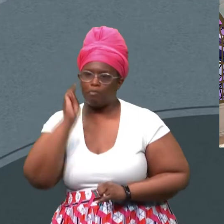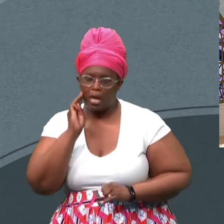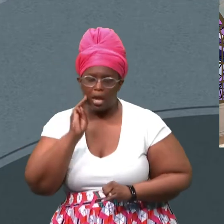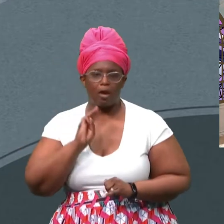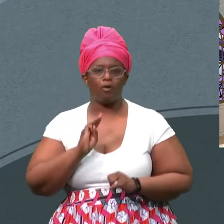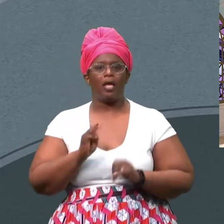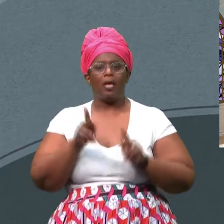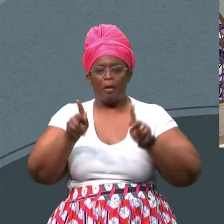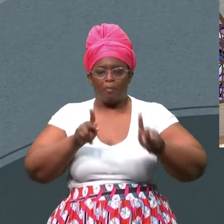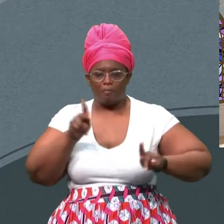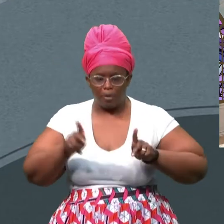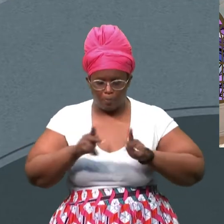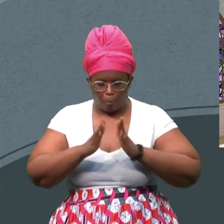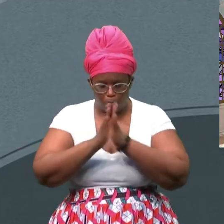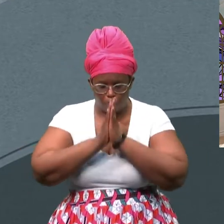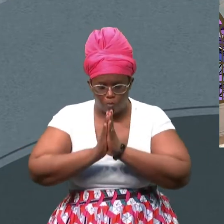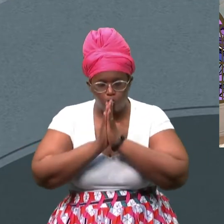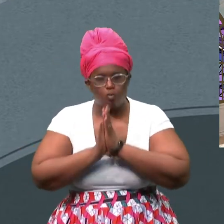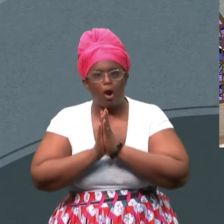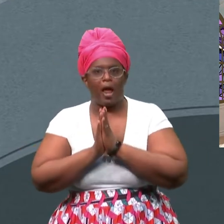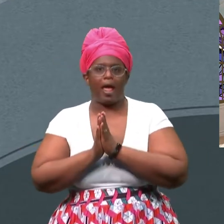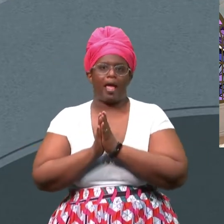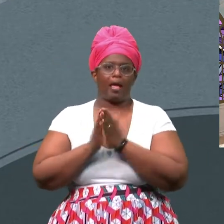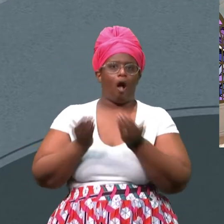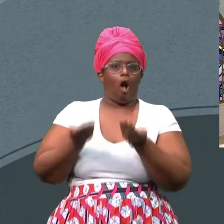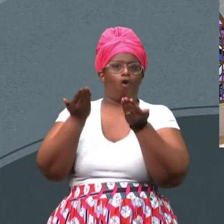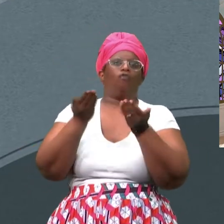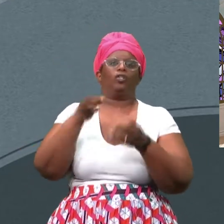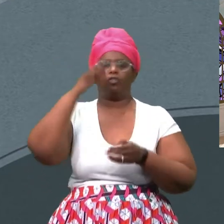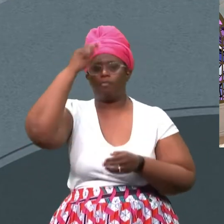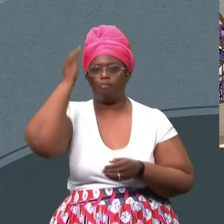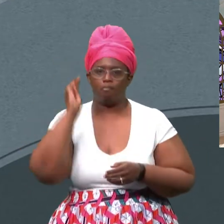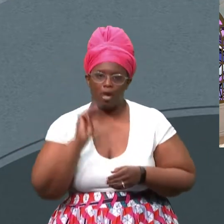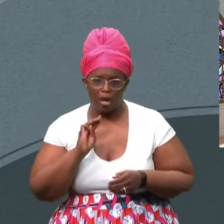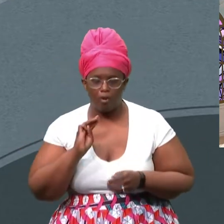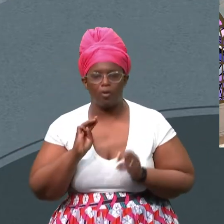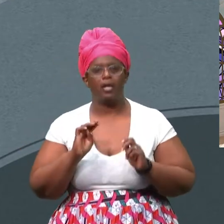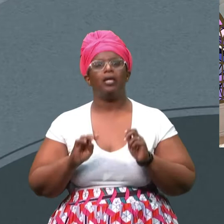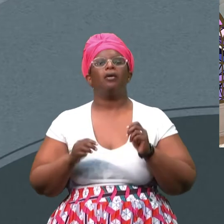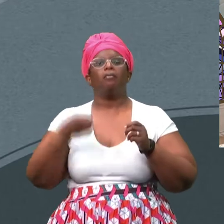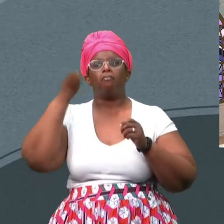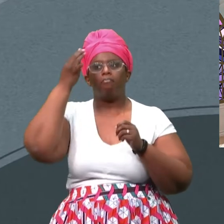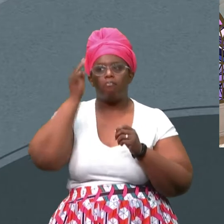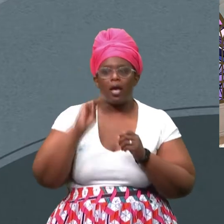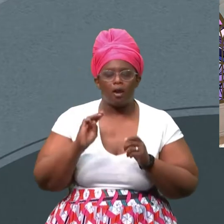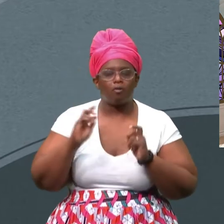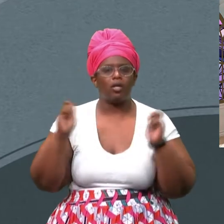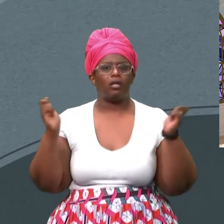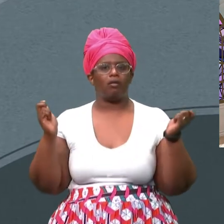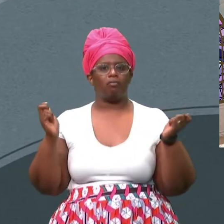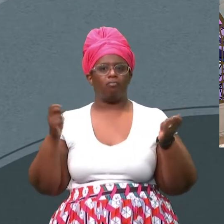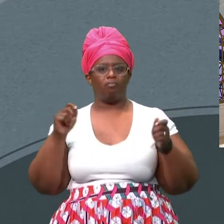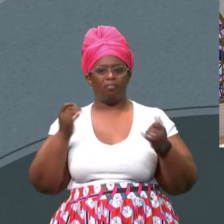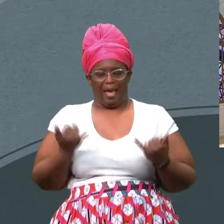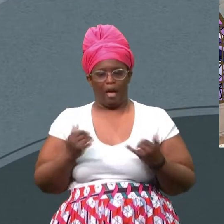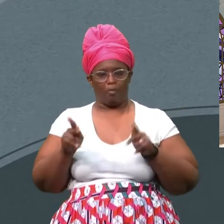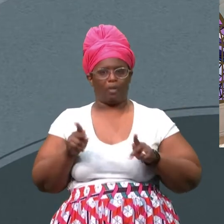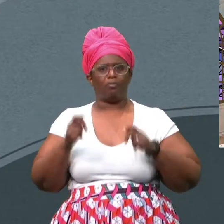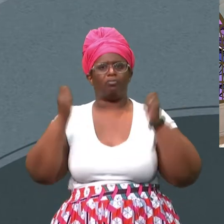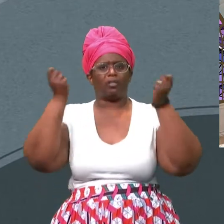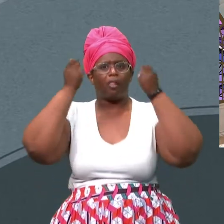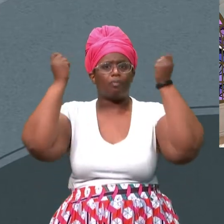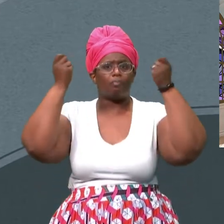been elevated in the psyche and the emotion of people, that she is celebrated for whose mother she